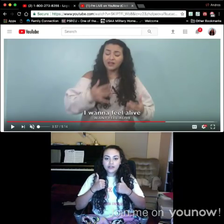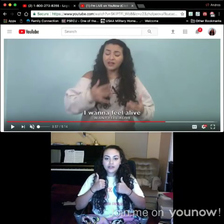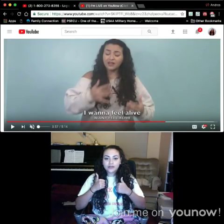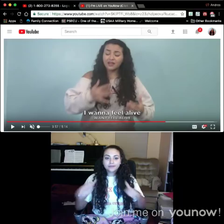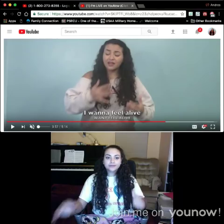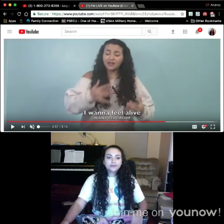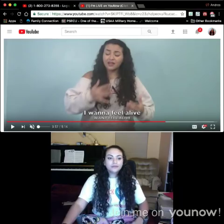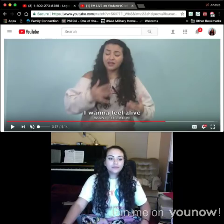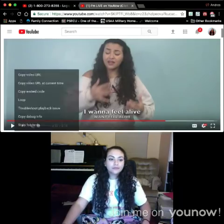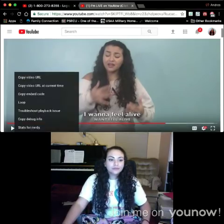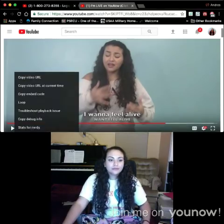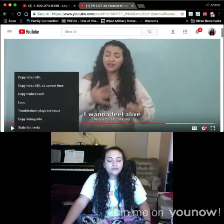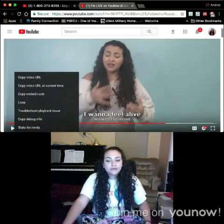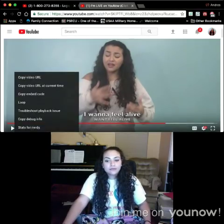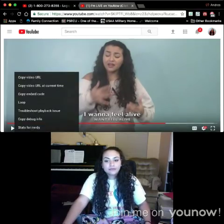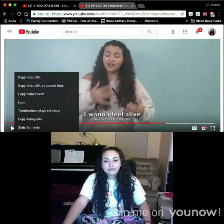literal.